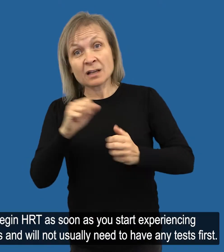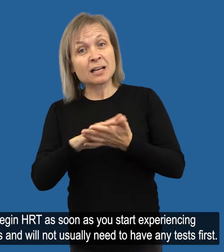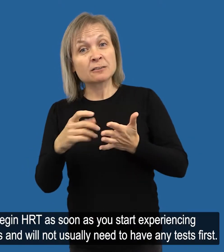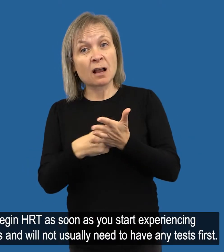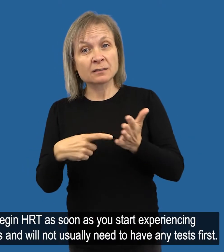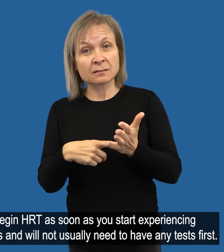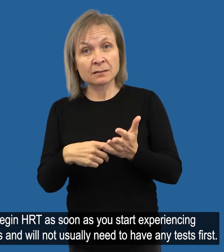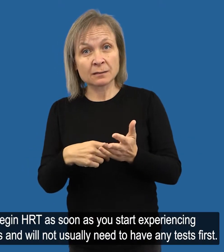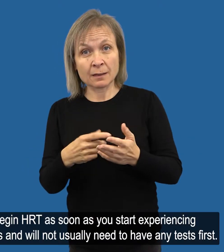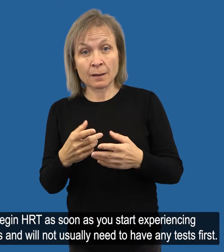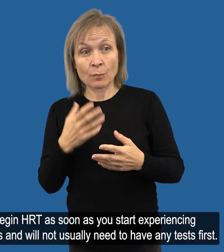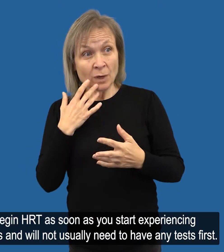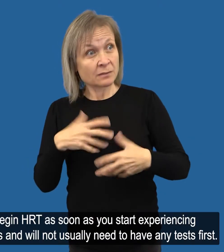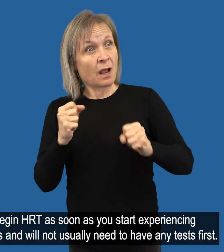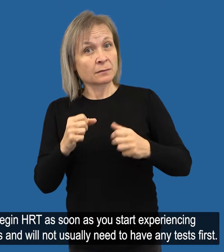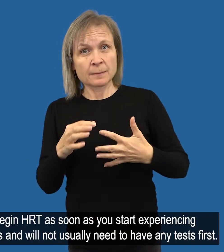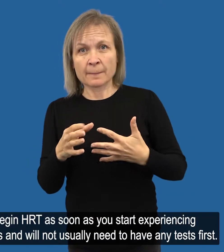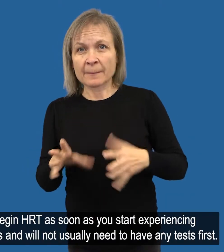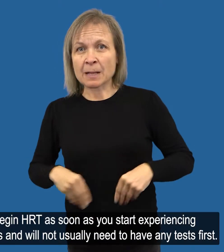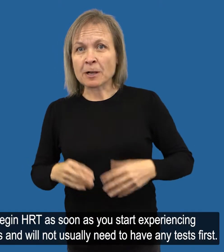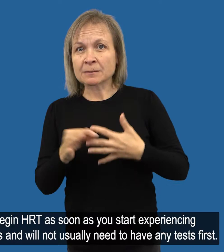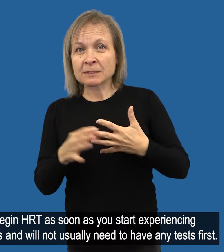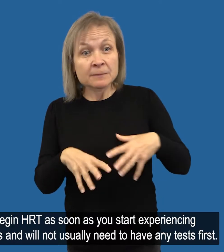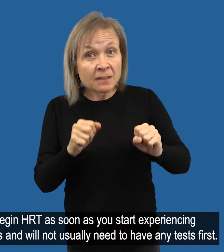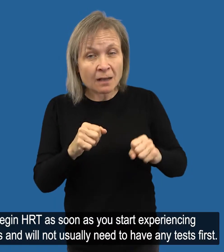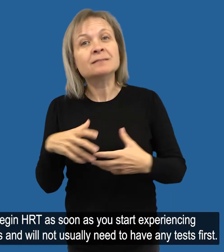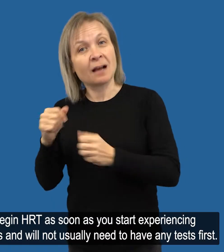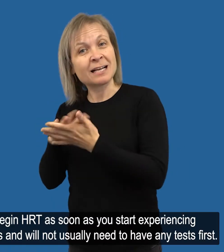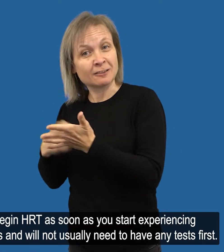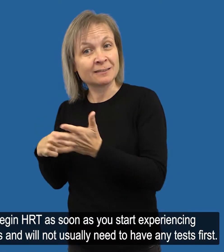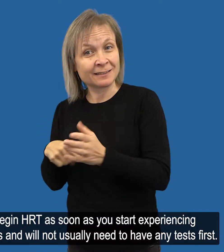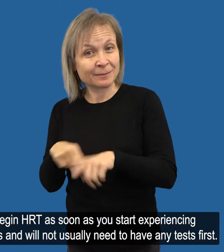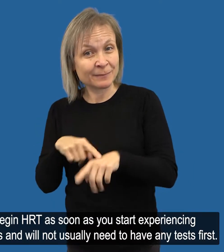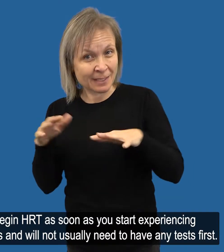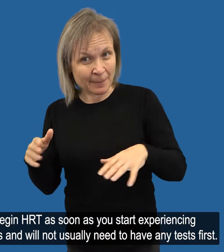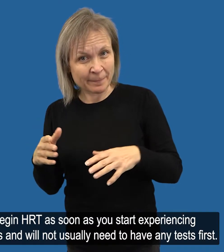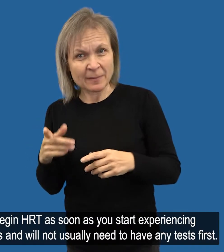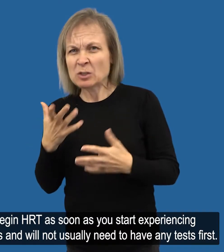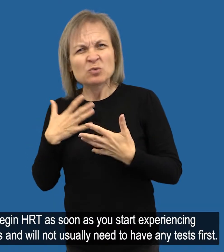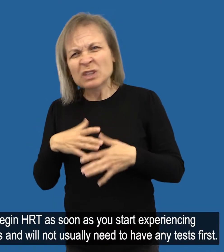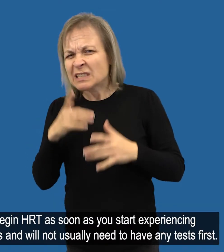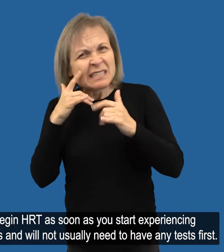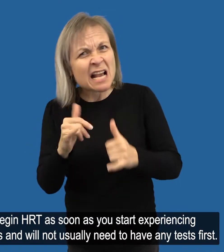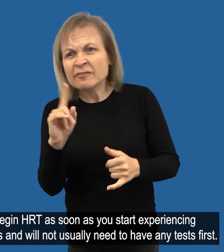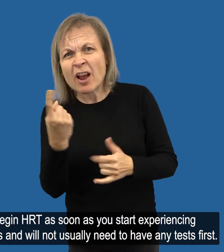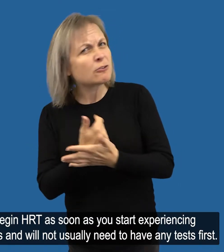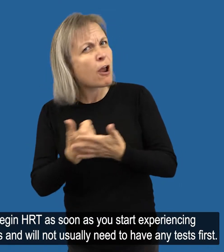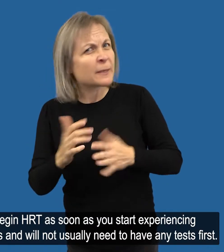You can usually begin HRT as soon as you start experiencing menopausal symptoms and will not usually need to have any